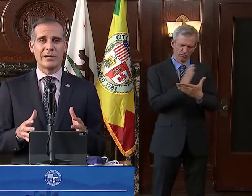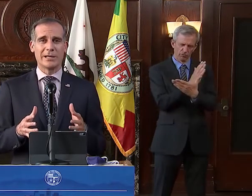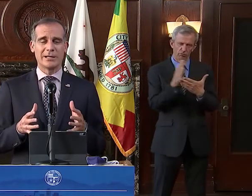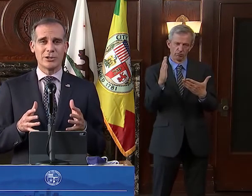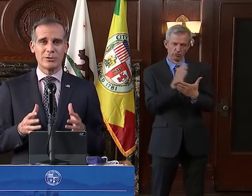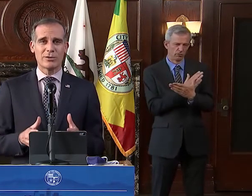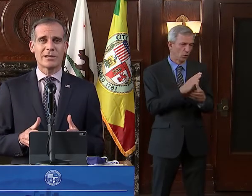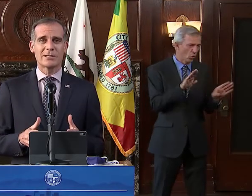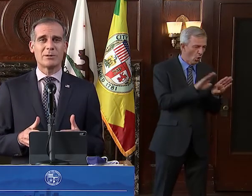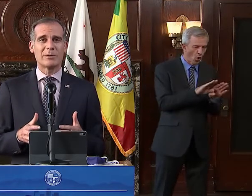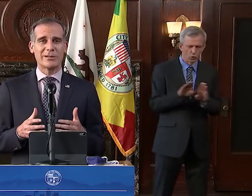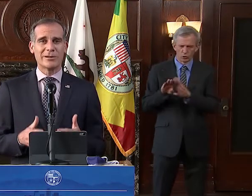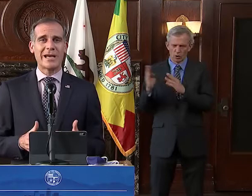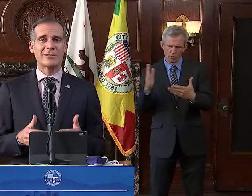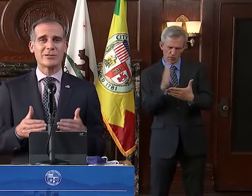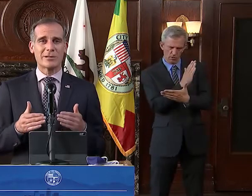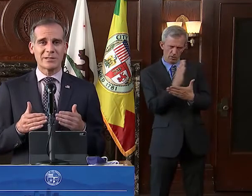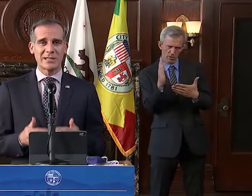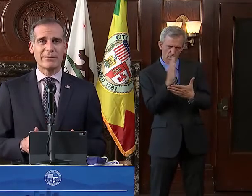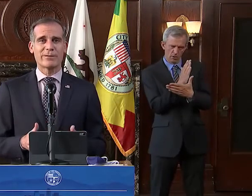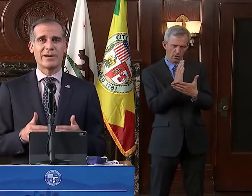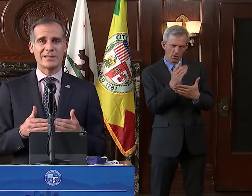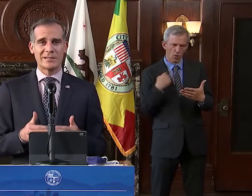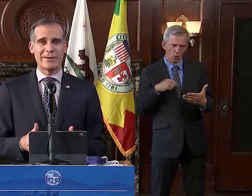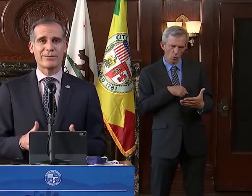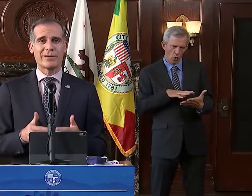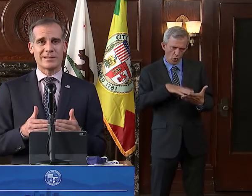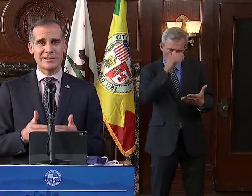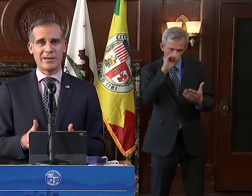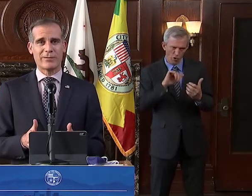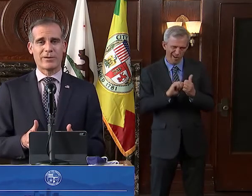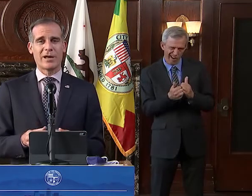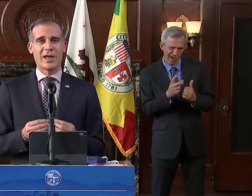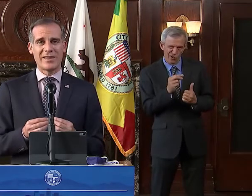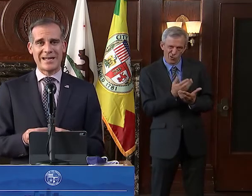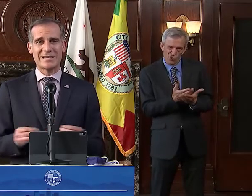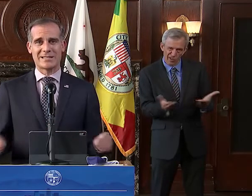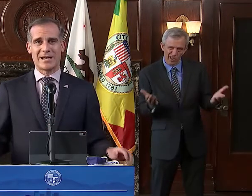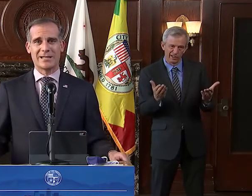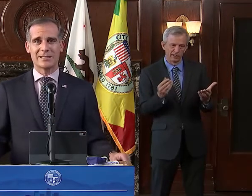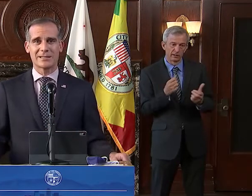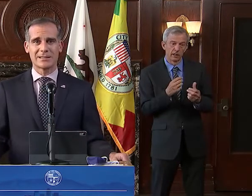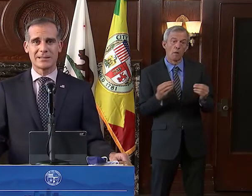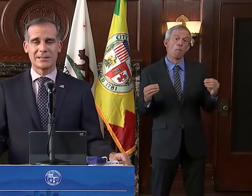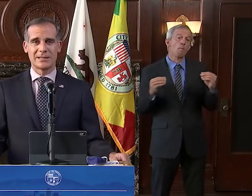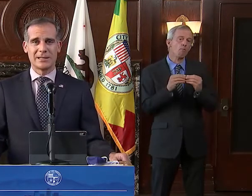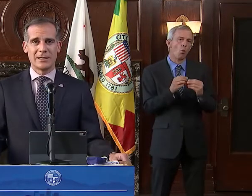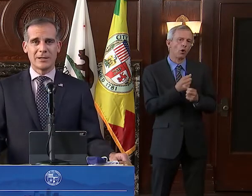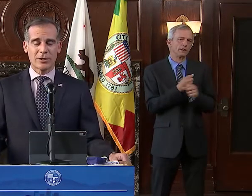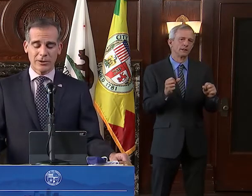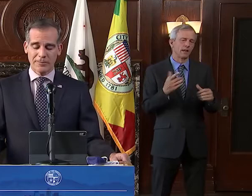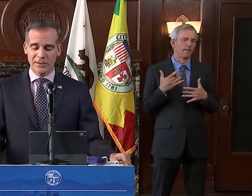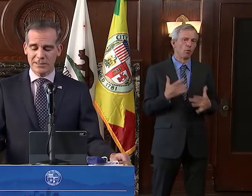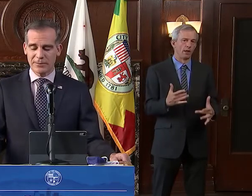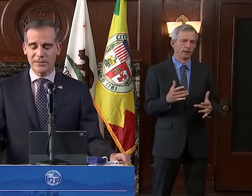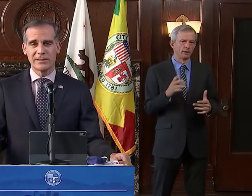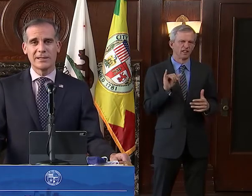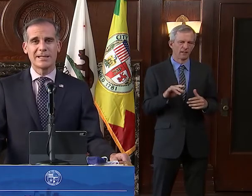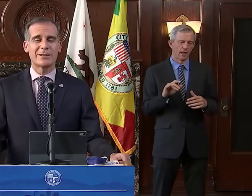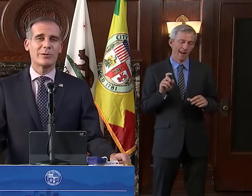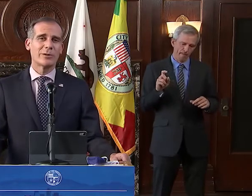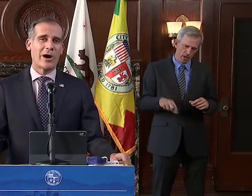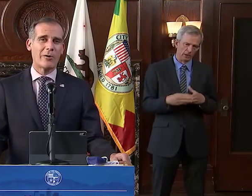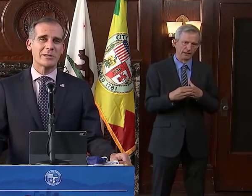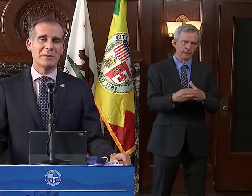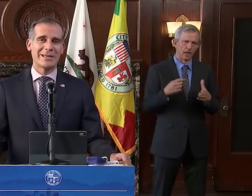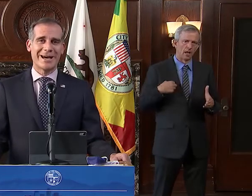where we do things but we learn how to do them safer and safer and safer, that has to guide us. The third principle is